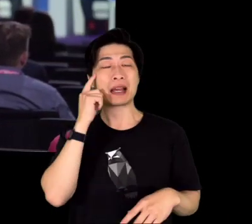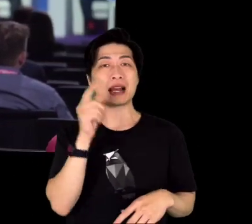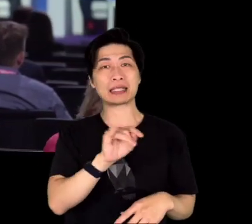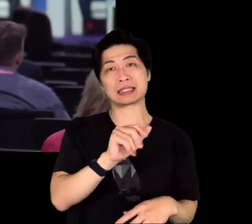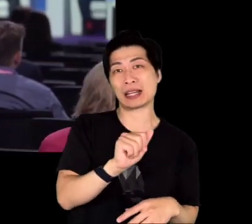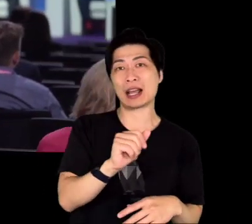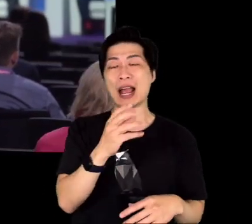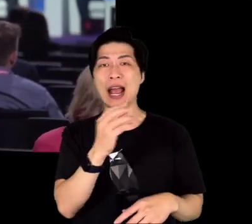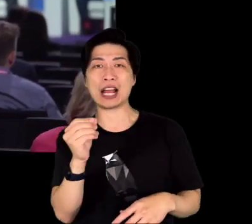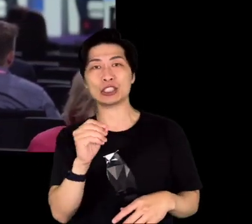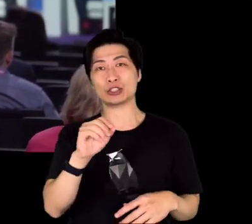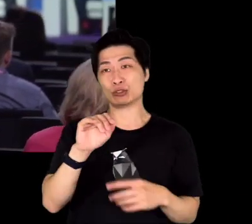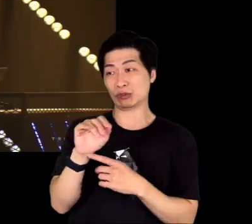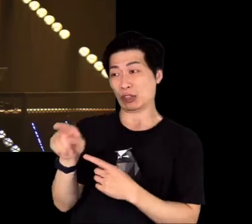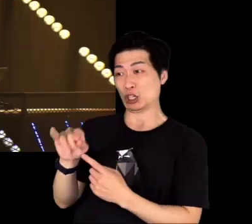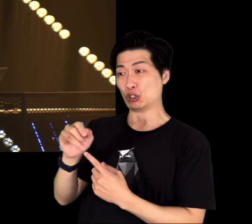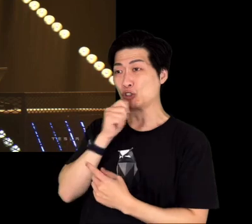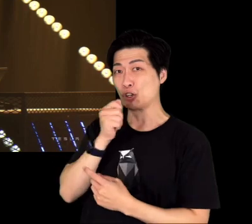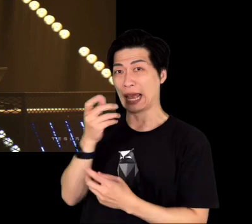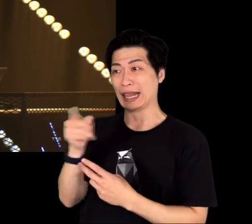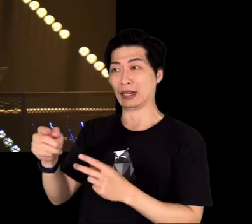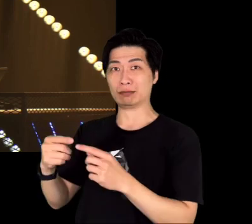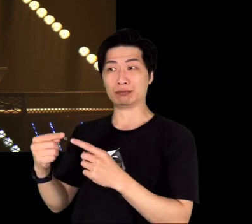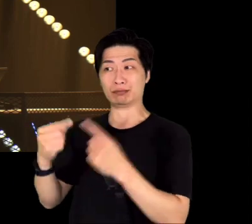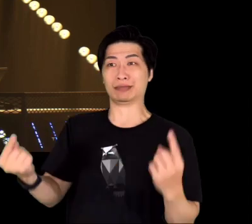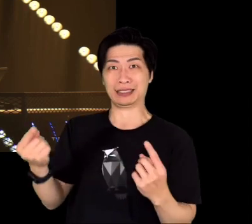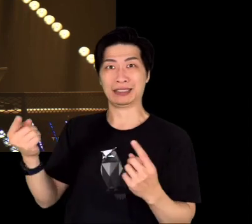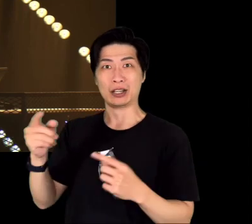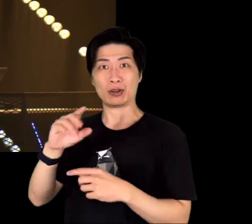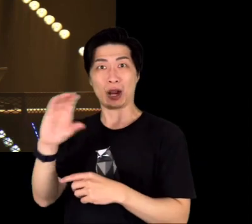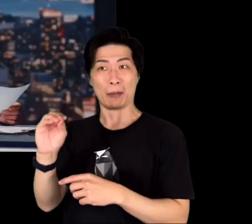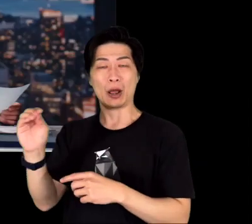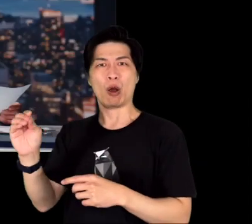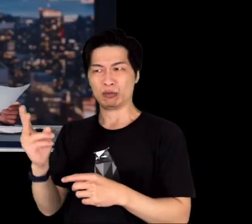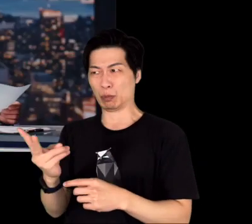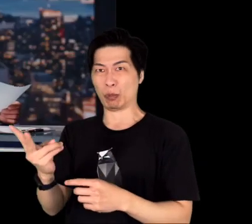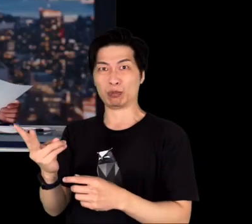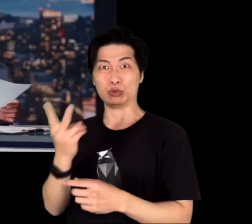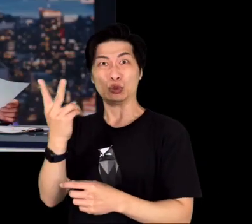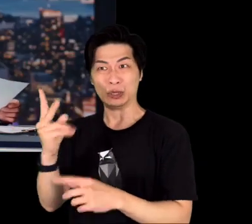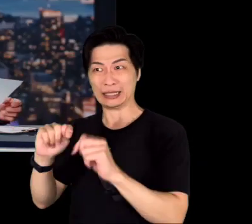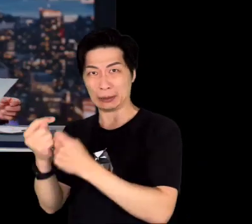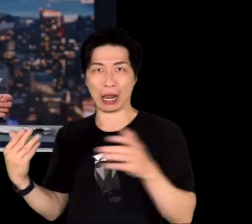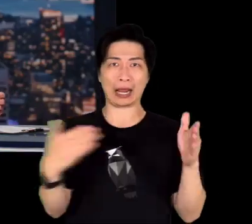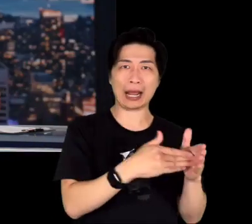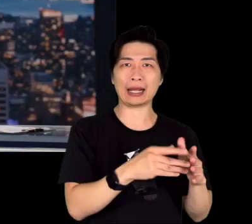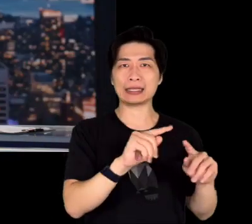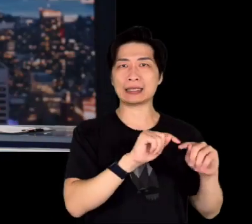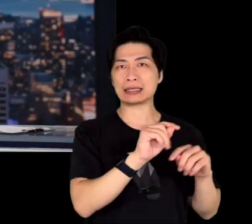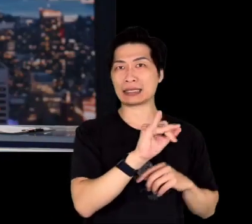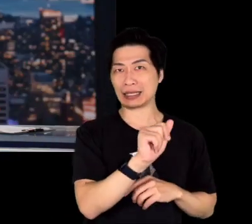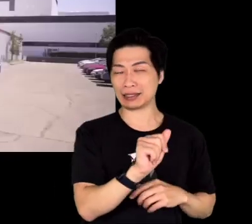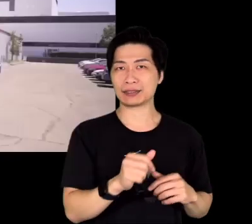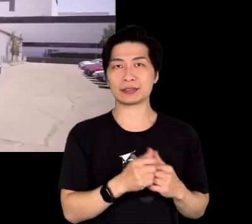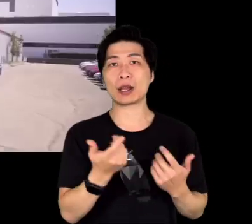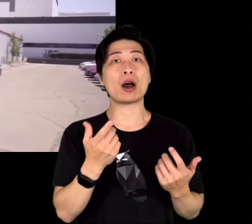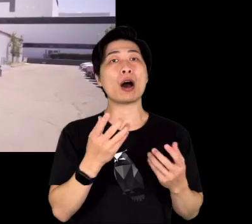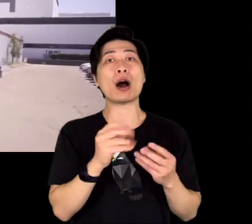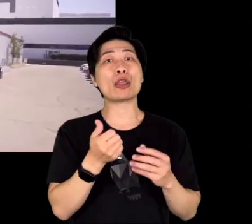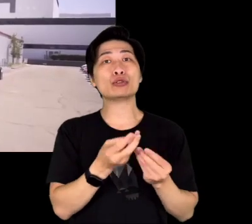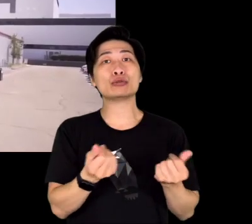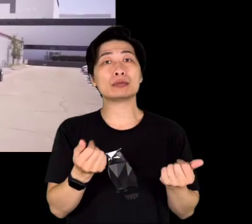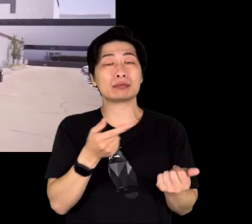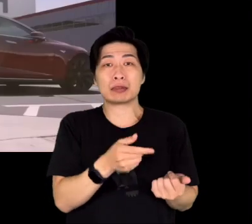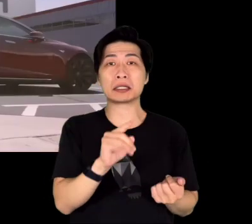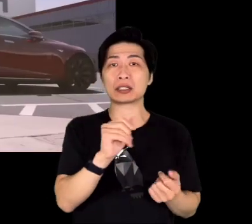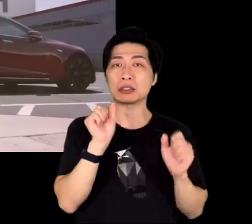to Tesla are on the same team, and Tesla would have to face 2 teams. But let's be nice and give legacy media the benefit of the doubt. A simple solution